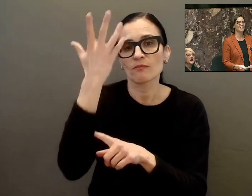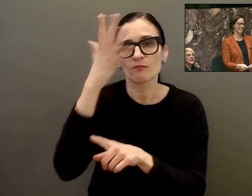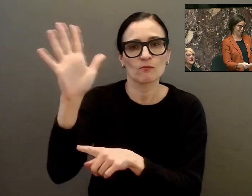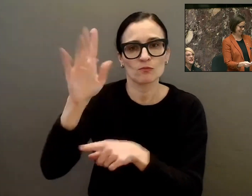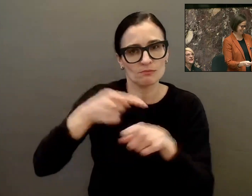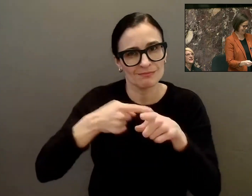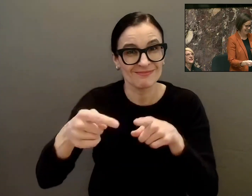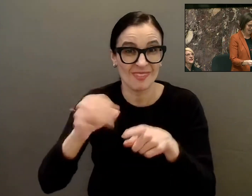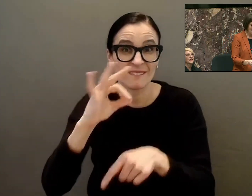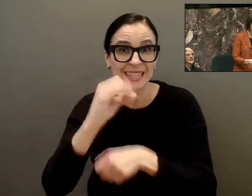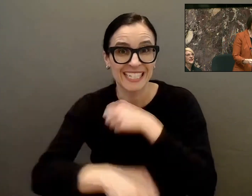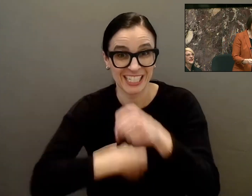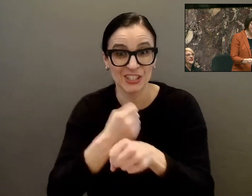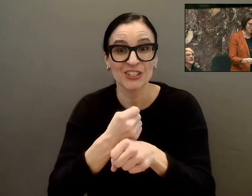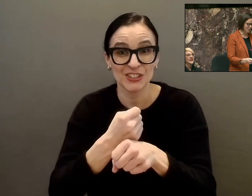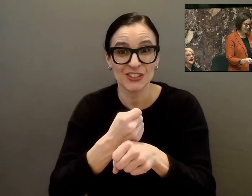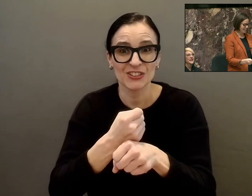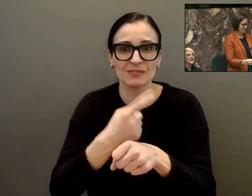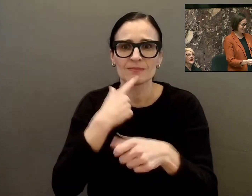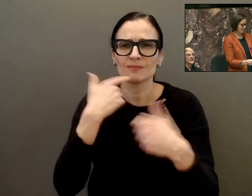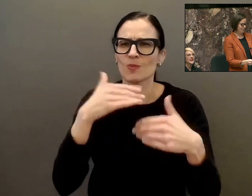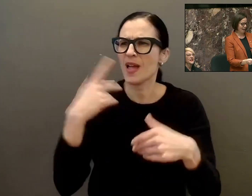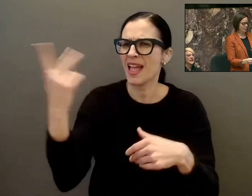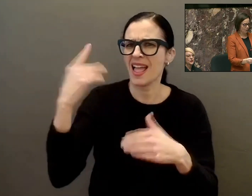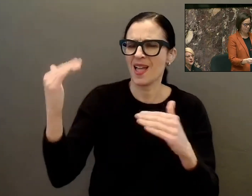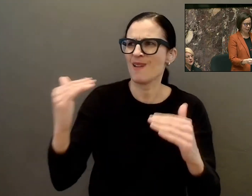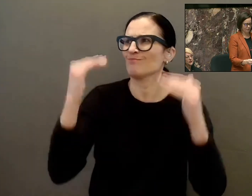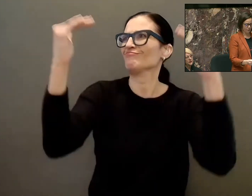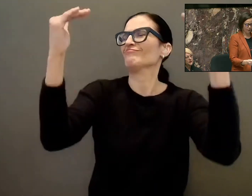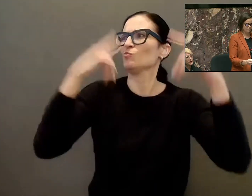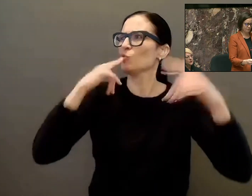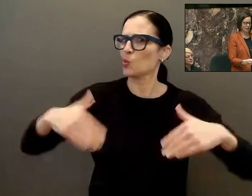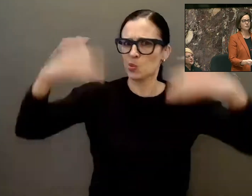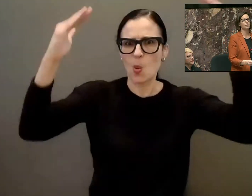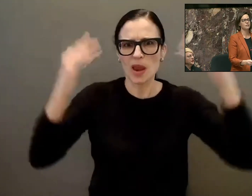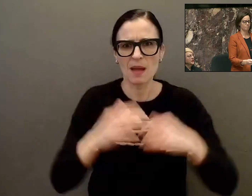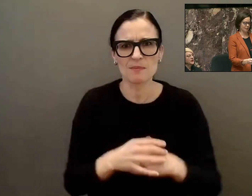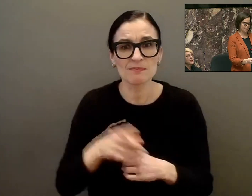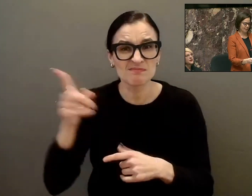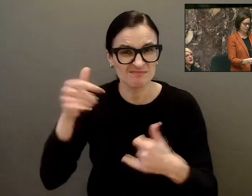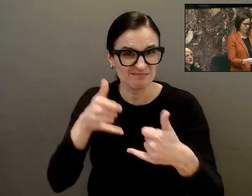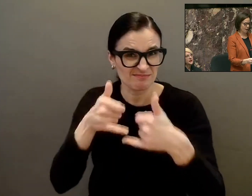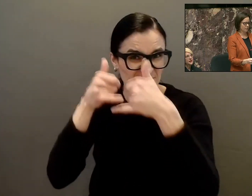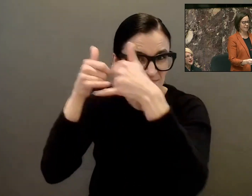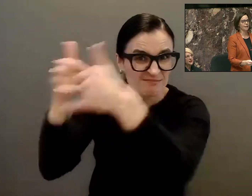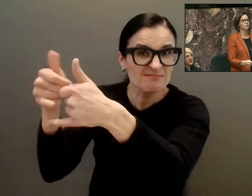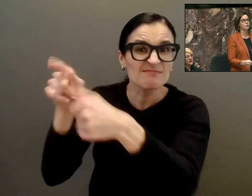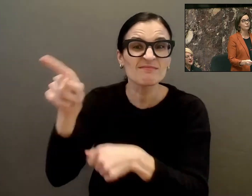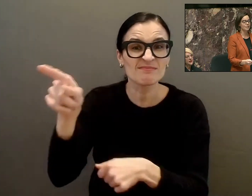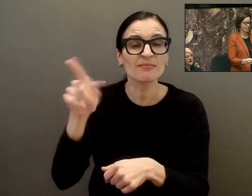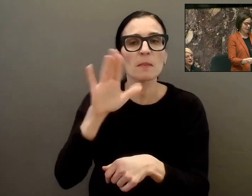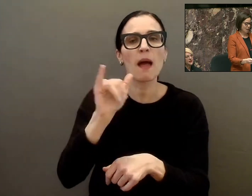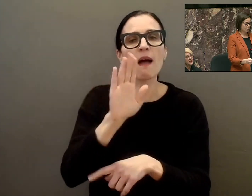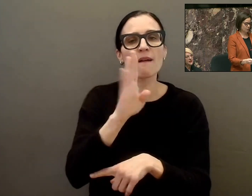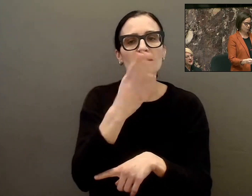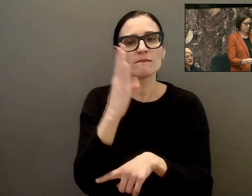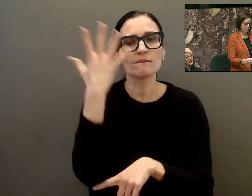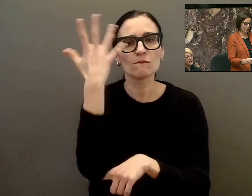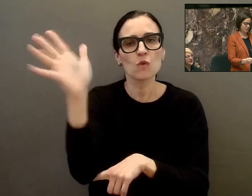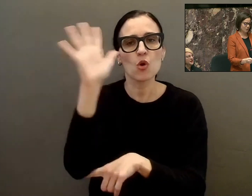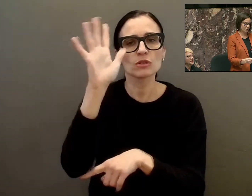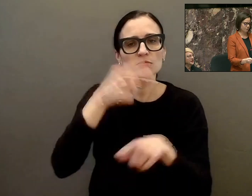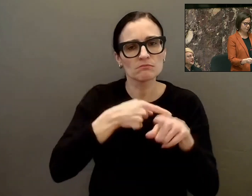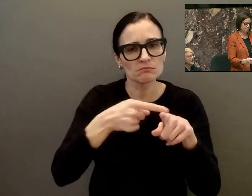up, Colin. He was awarded by the Forest Professionals of BC for outstanding service to